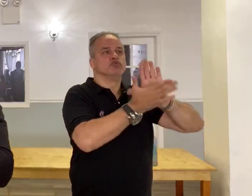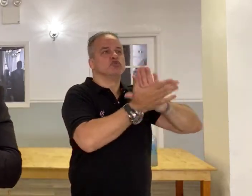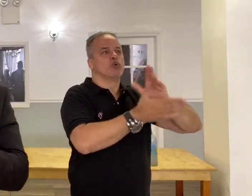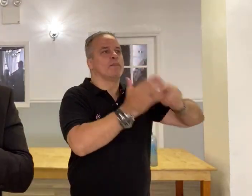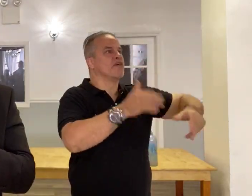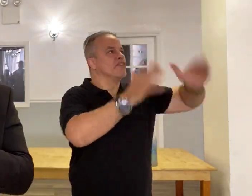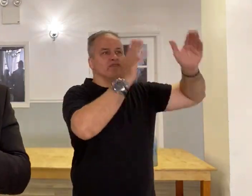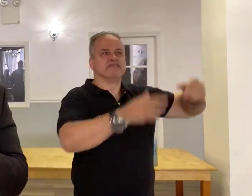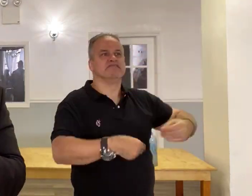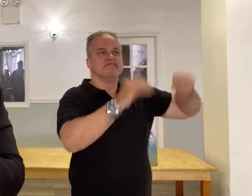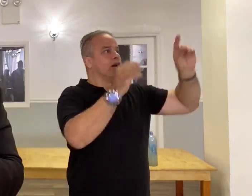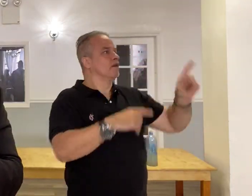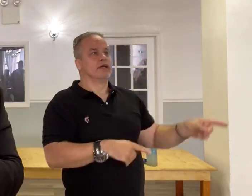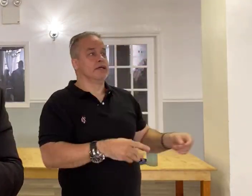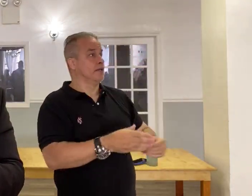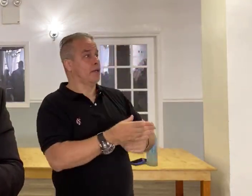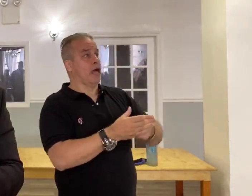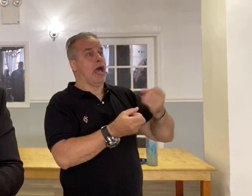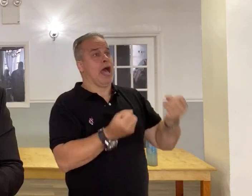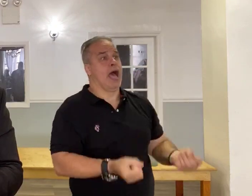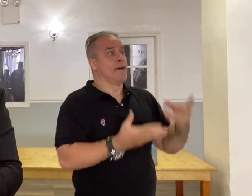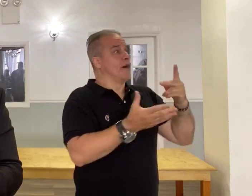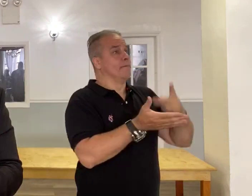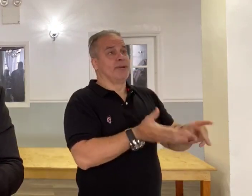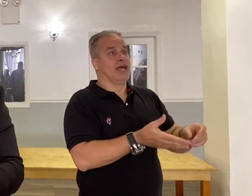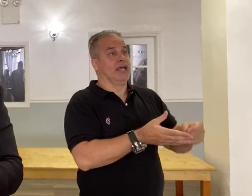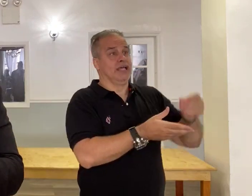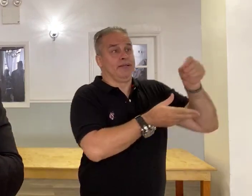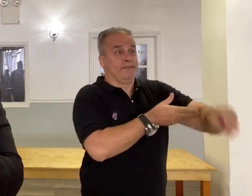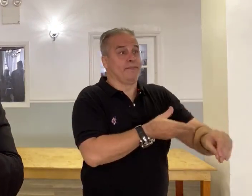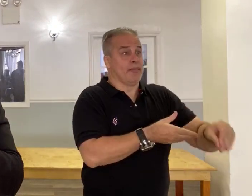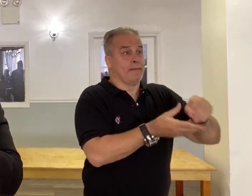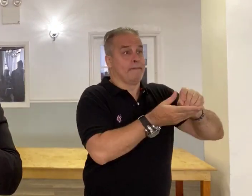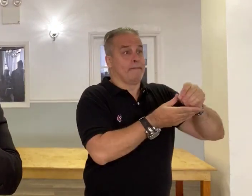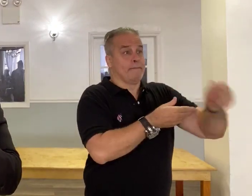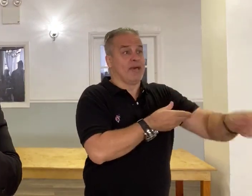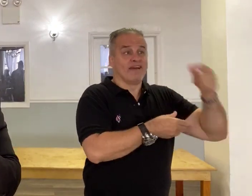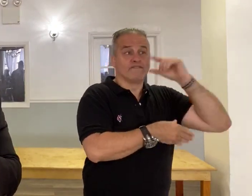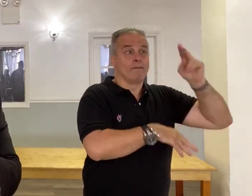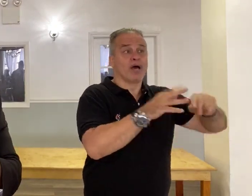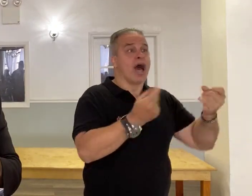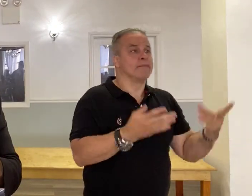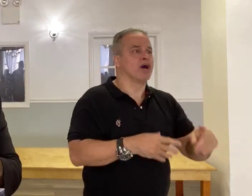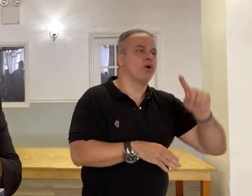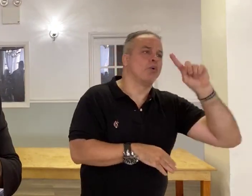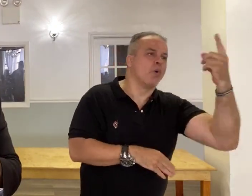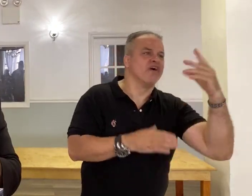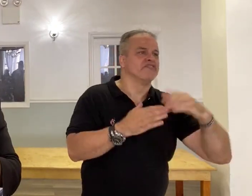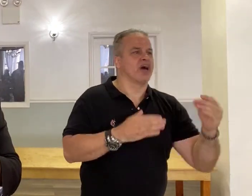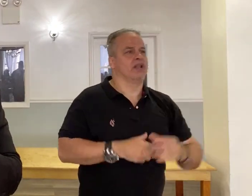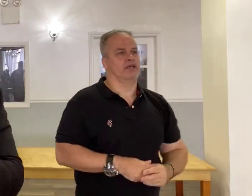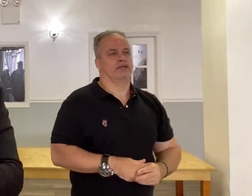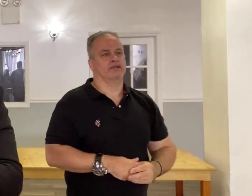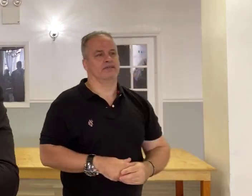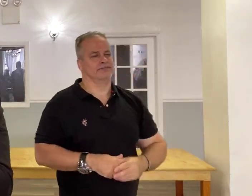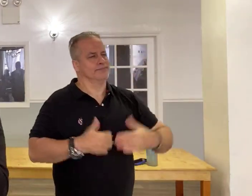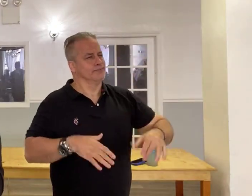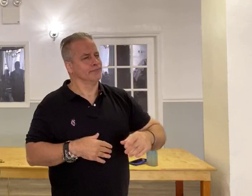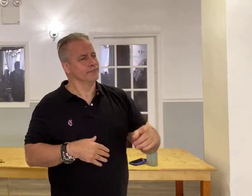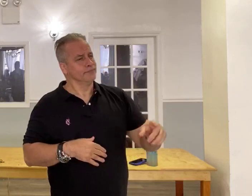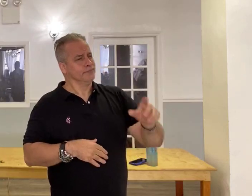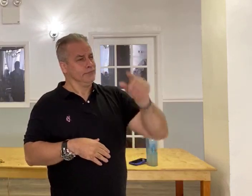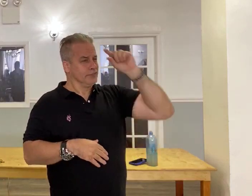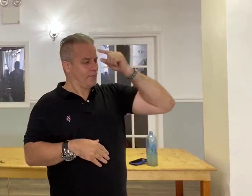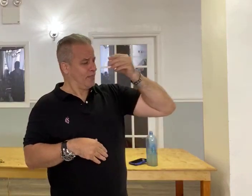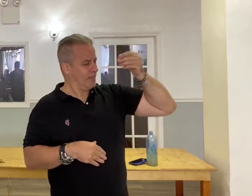on, my dear friend, Pastor Bish, when things were going great in the ministry, he came down with